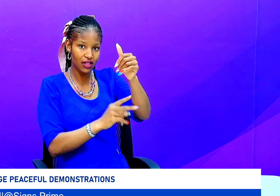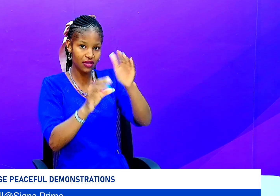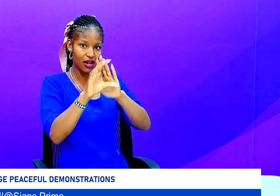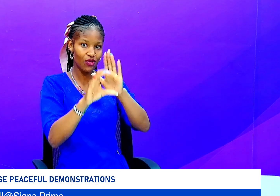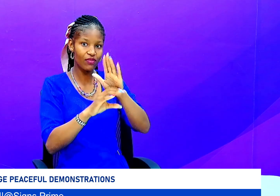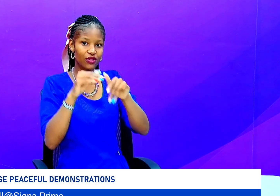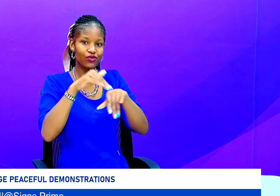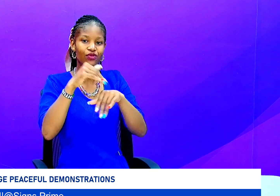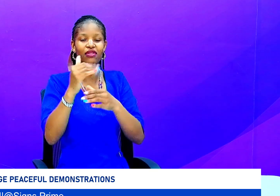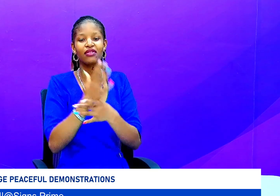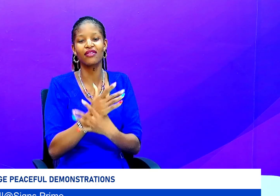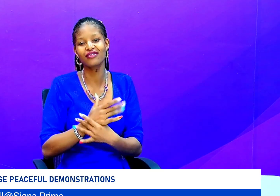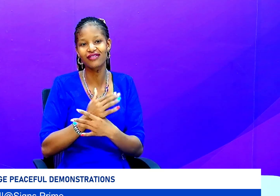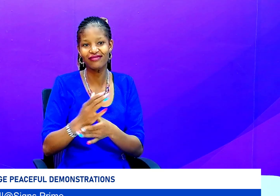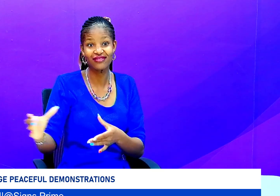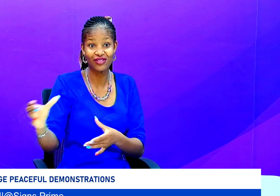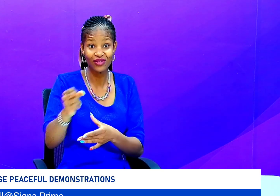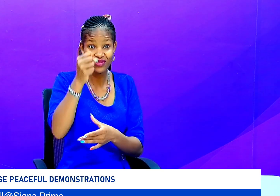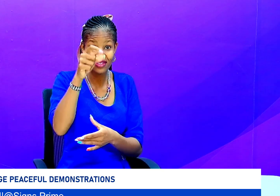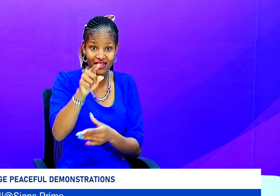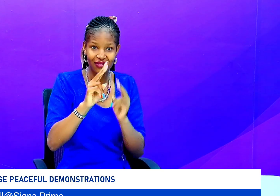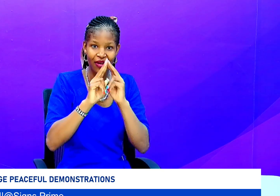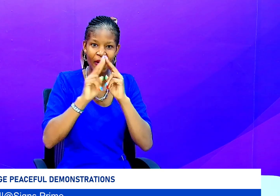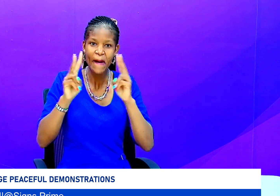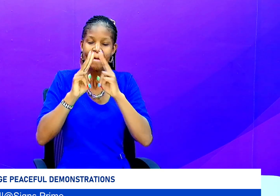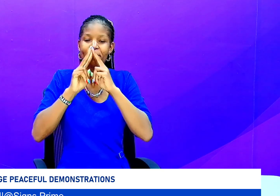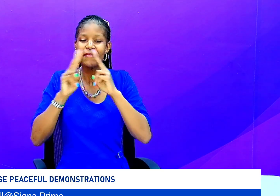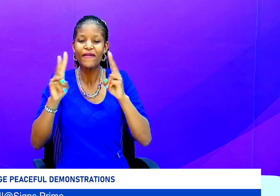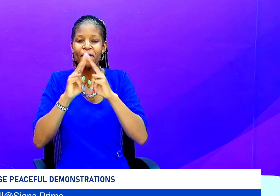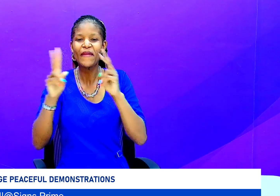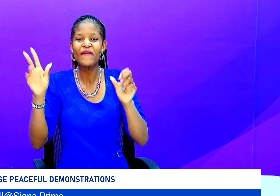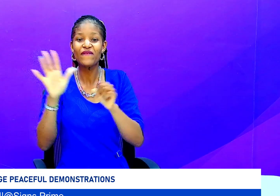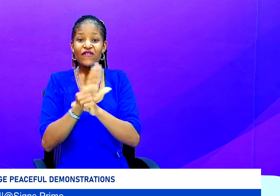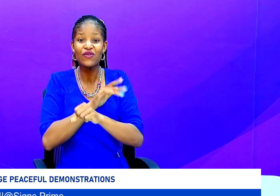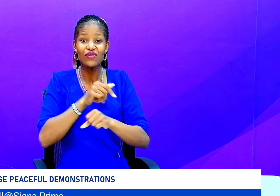Mbulia areas in Voi Constituency on Thursday held